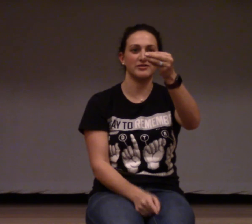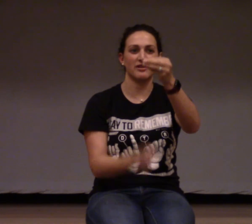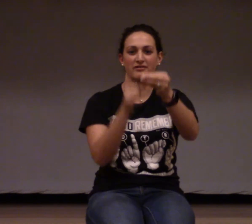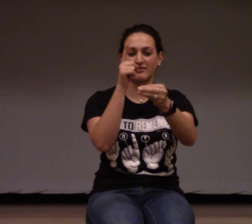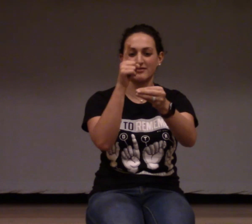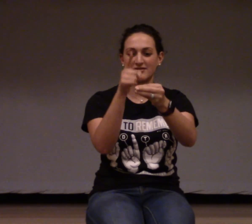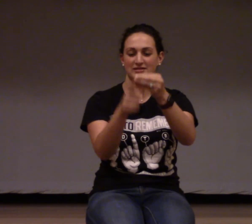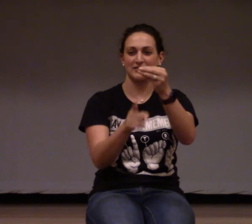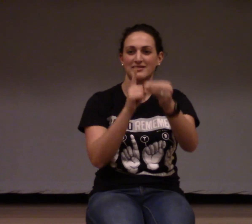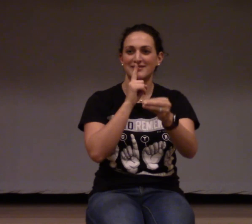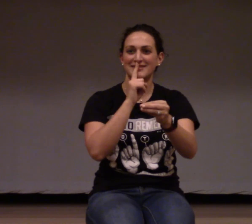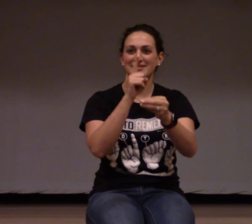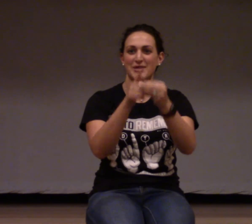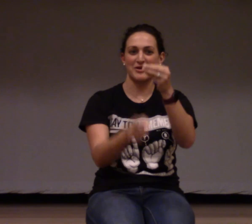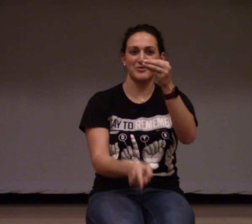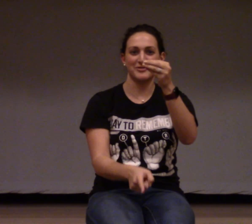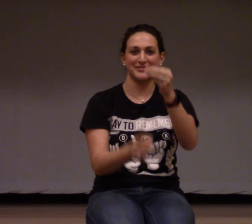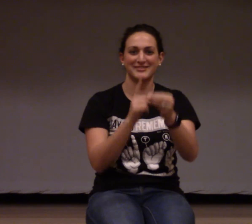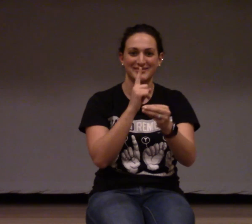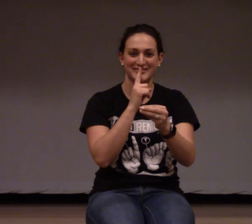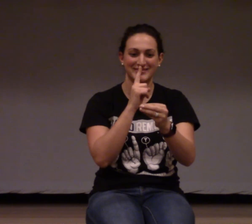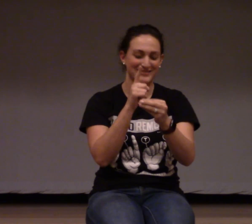off. Tomato.